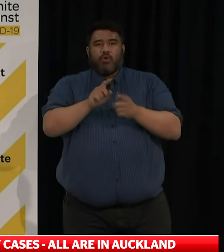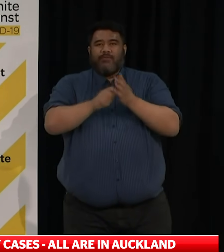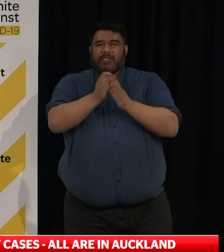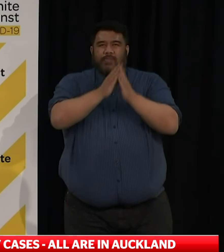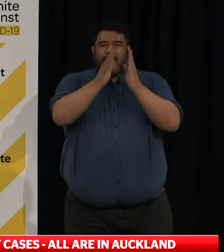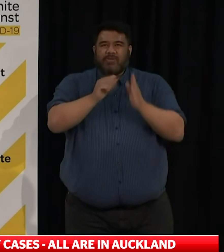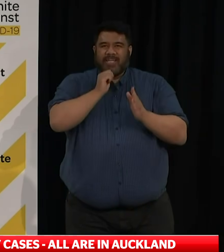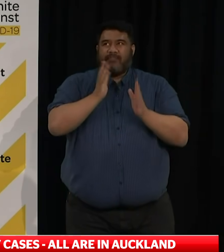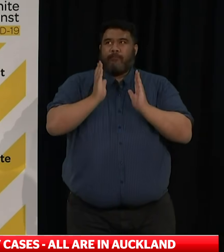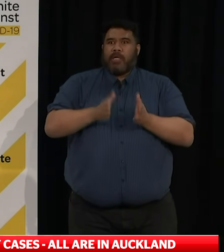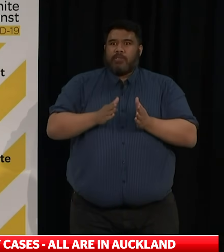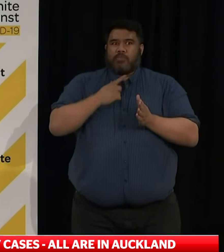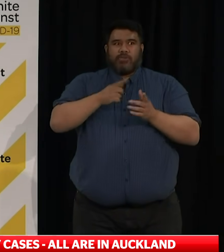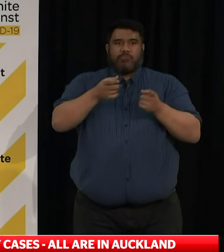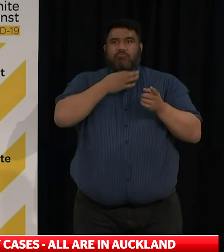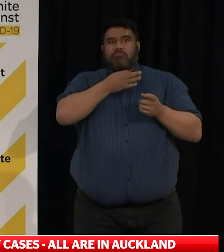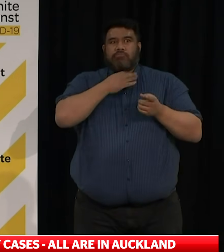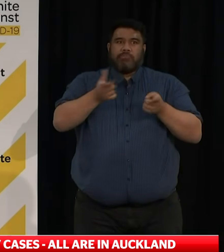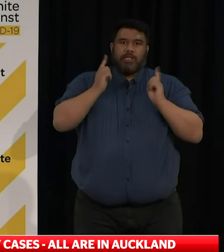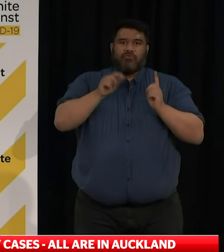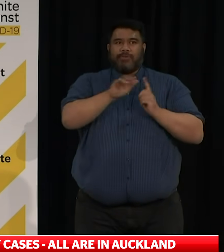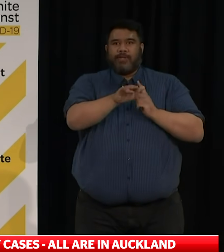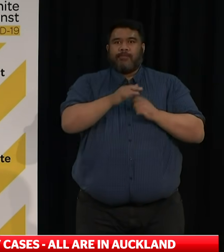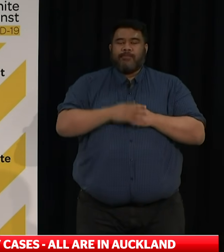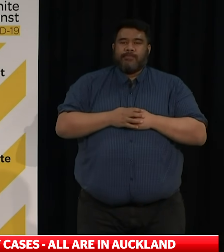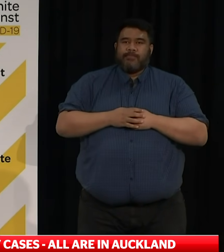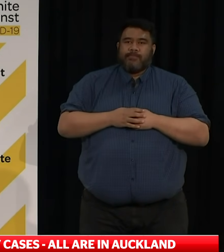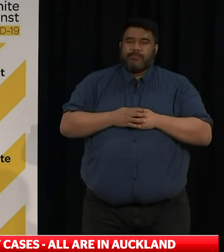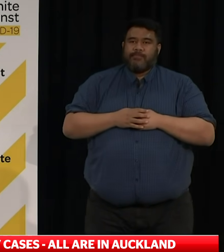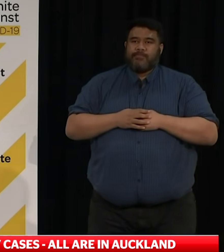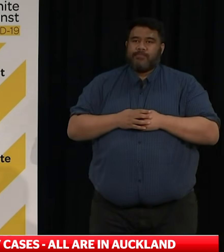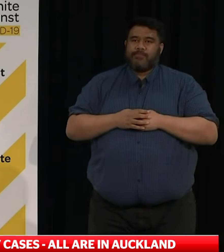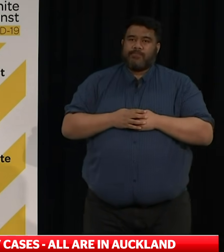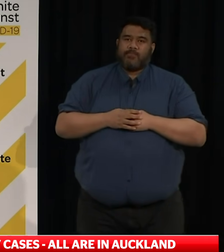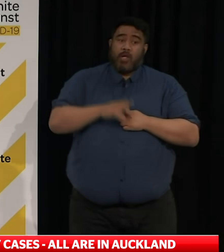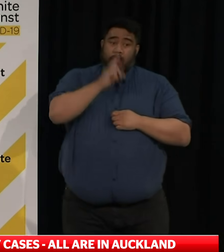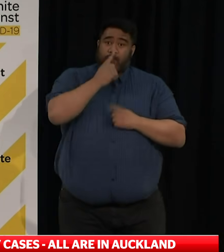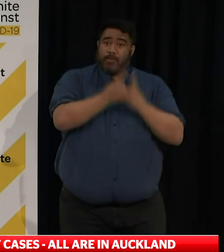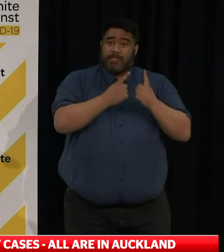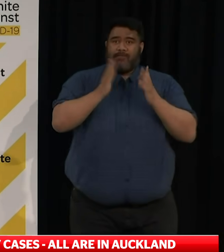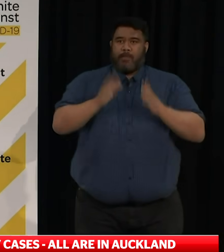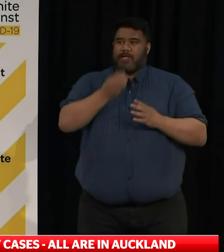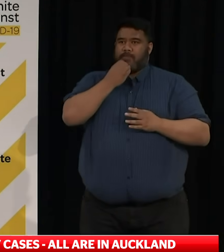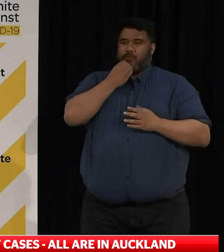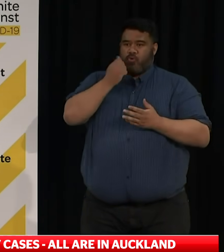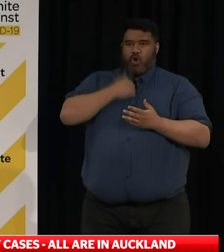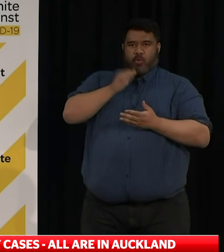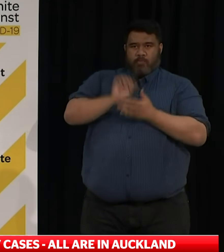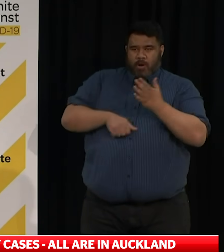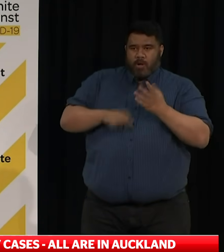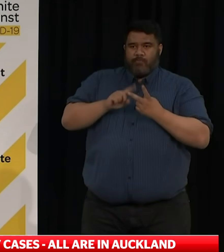critical things that endanger the health and safety of people isolating. Those isolating will have to provide their own food and